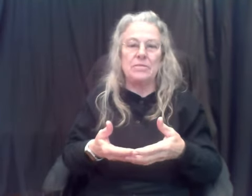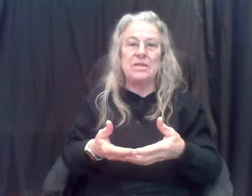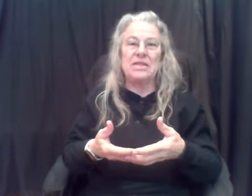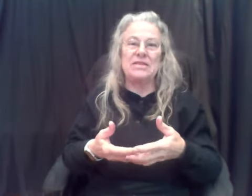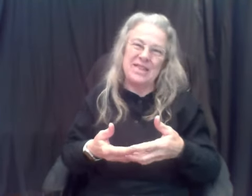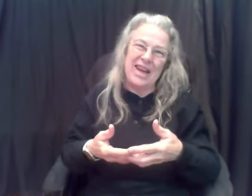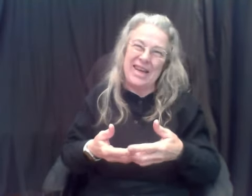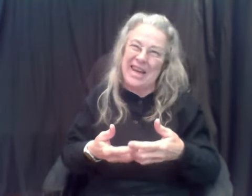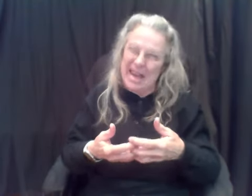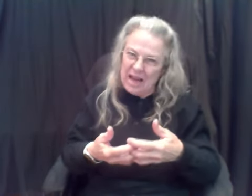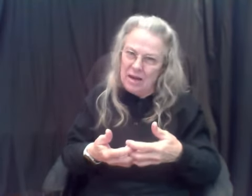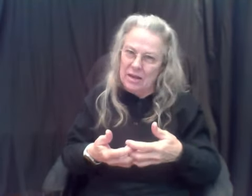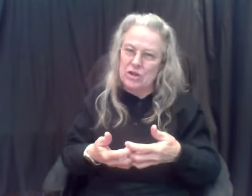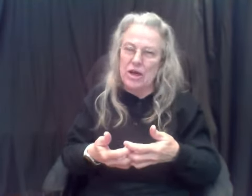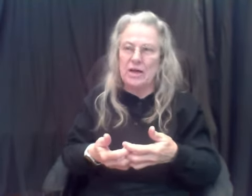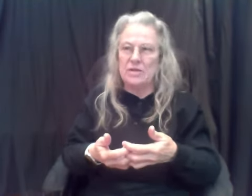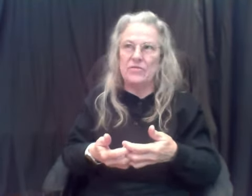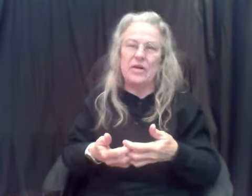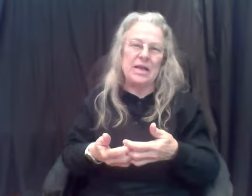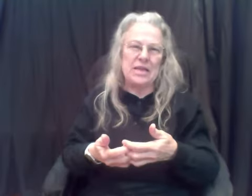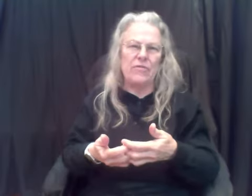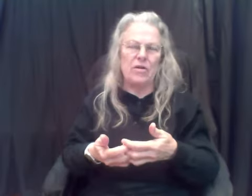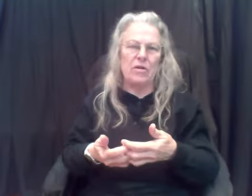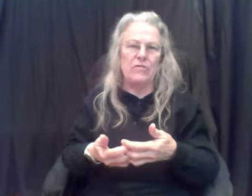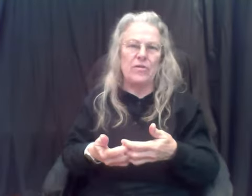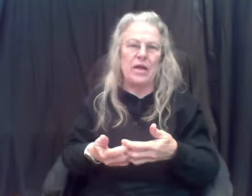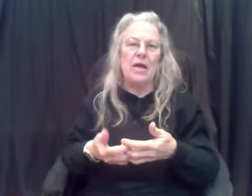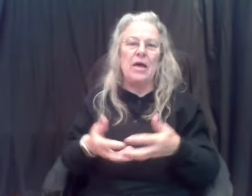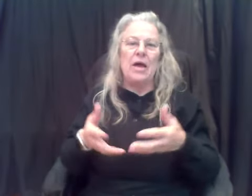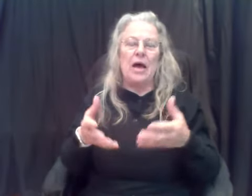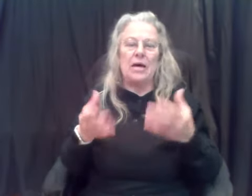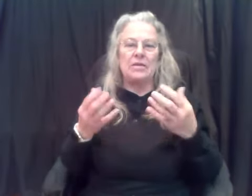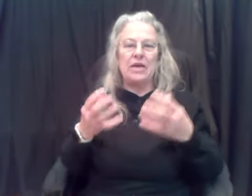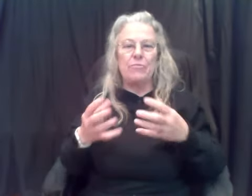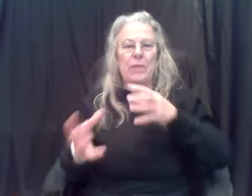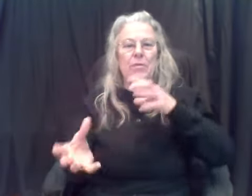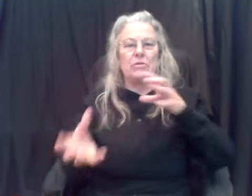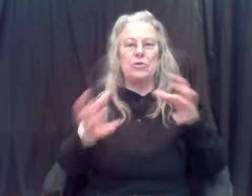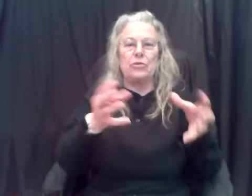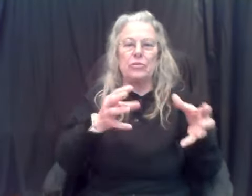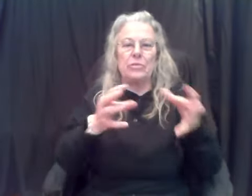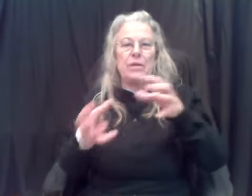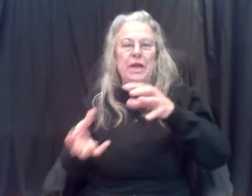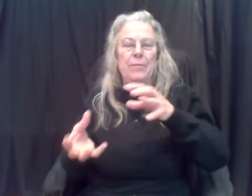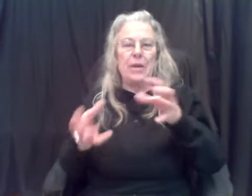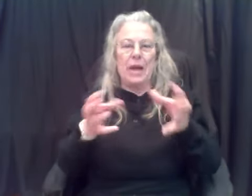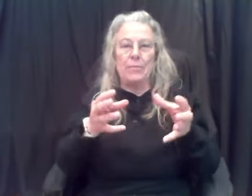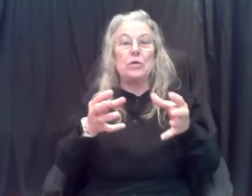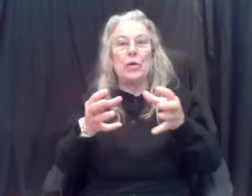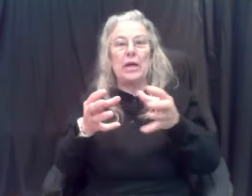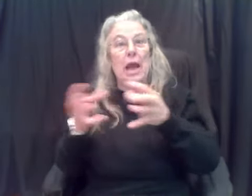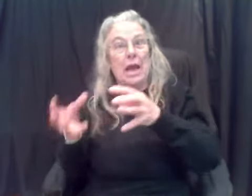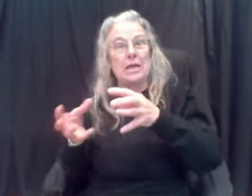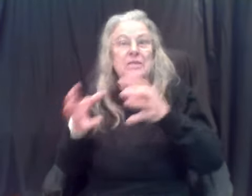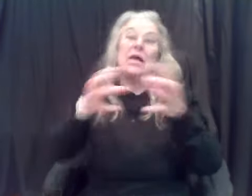signed English and it's very difficult for the deaf people to manipulate between ASL and